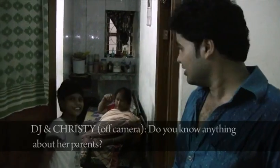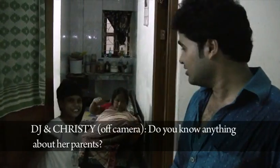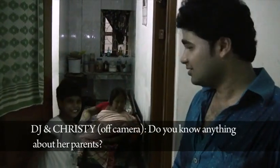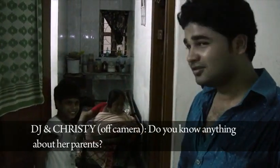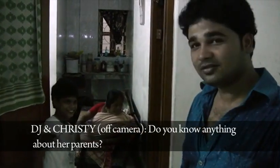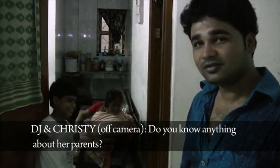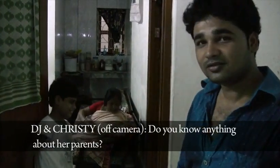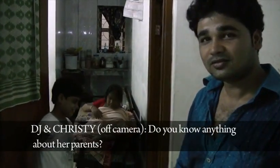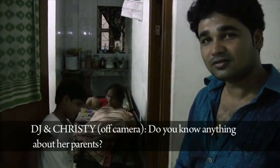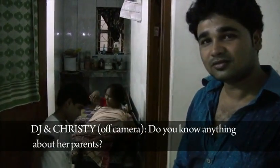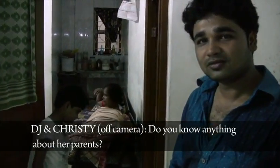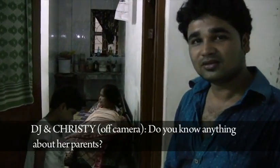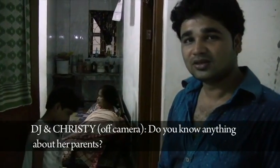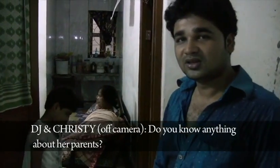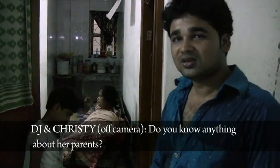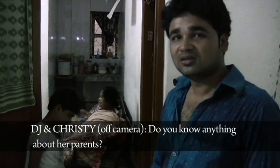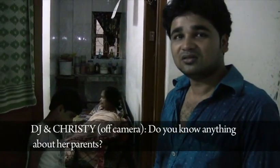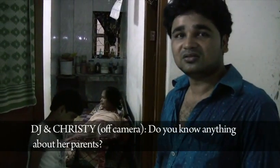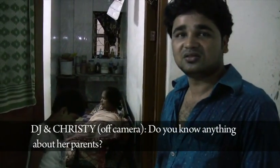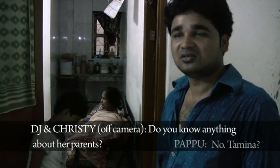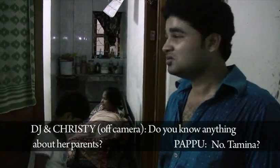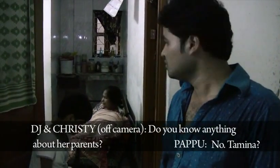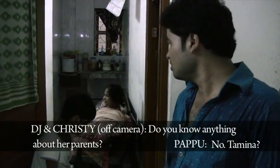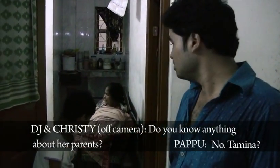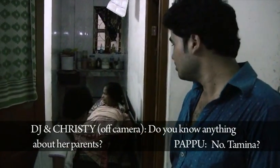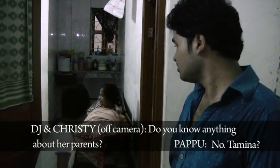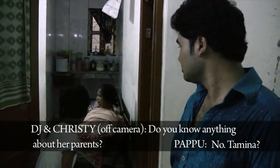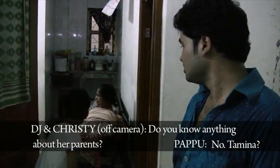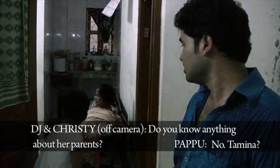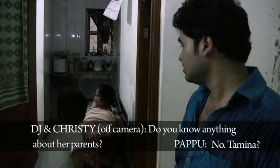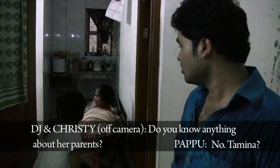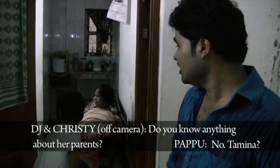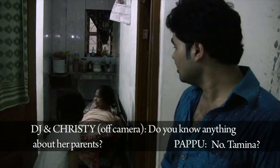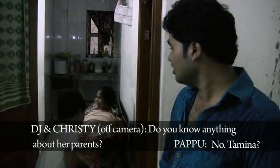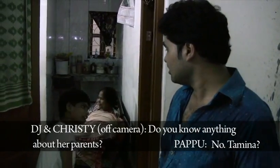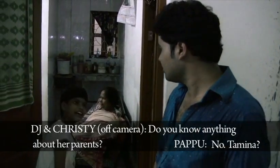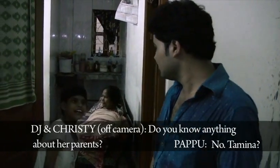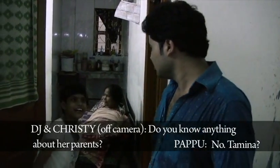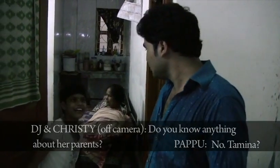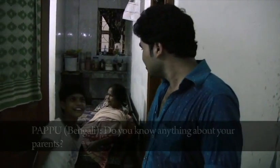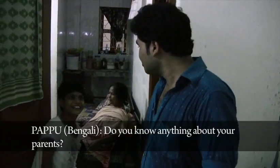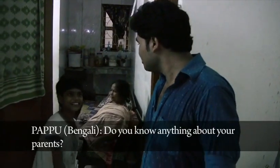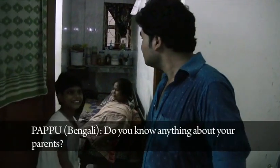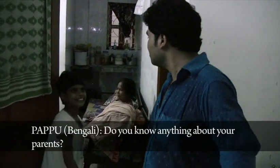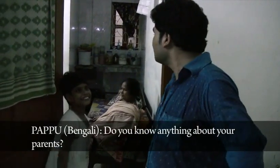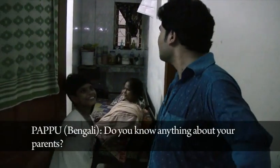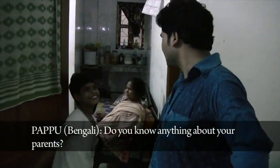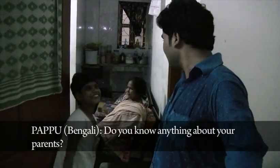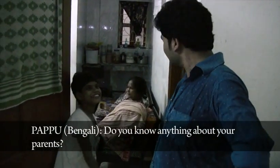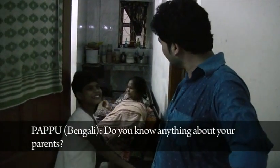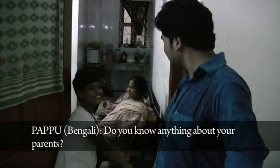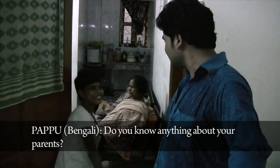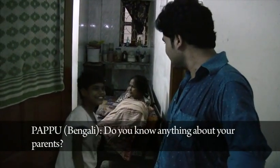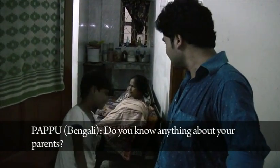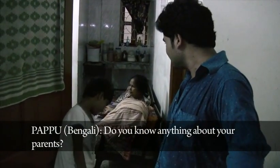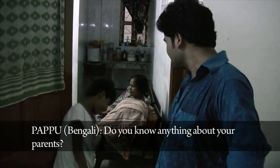anything about her family or her parents? No. Tamina? Ma, Baba ache?